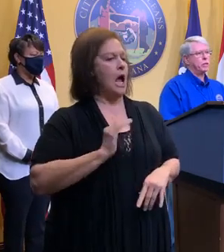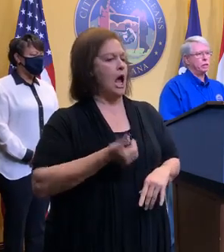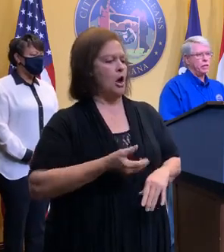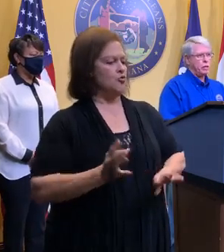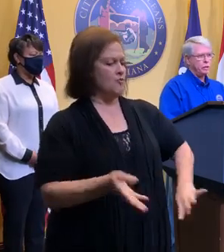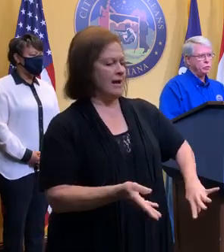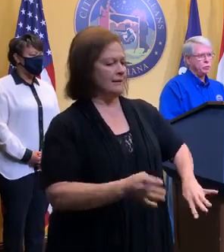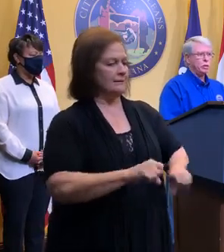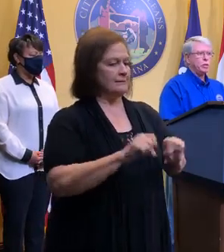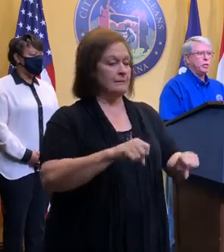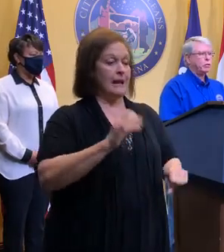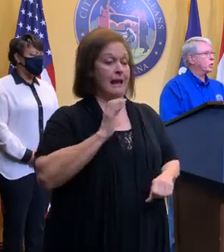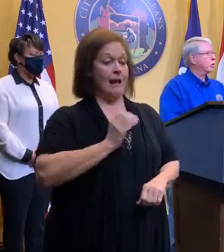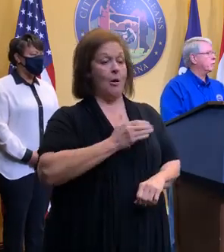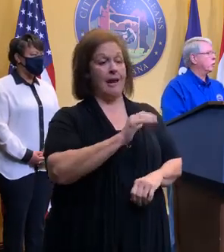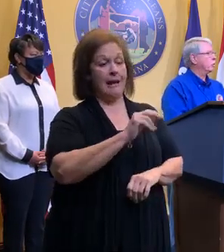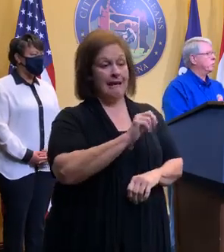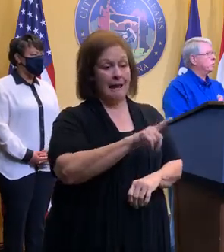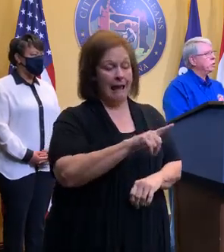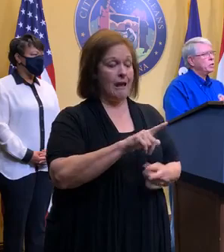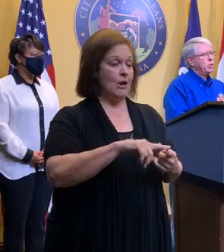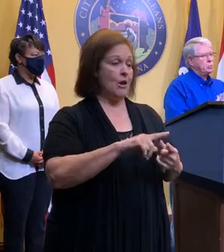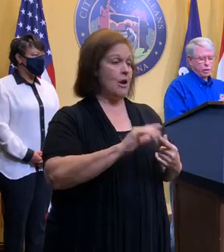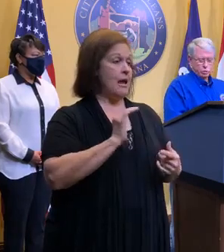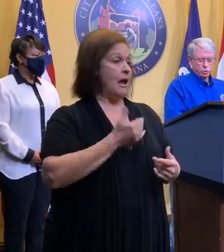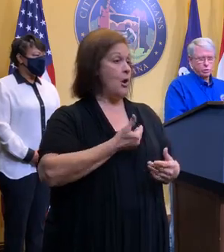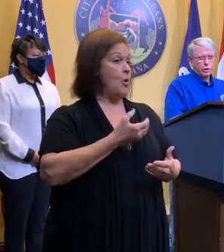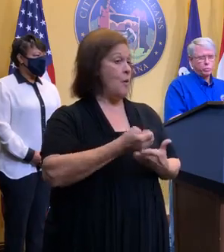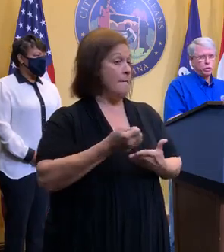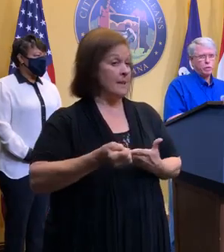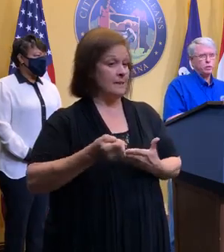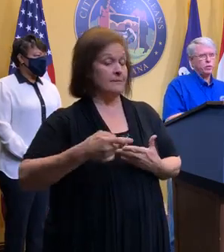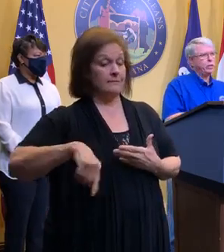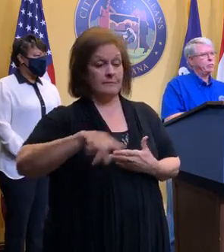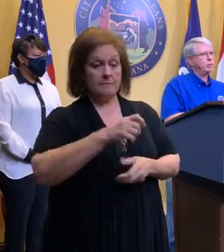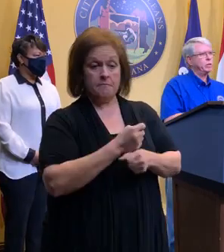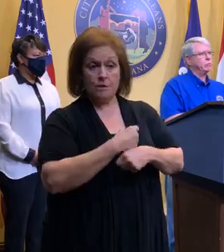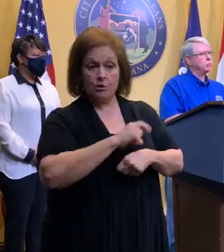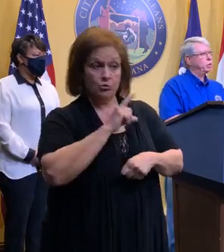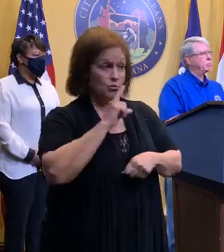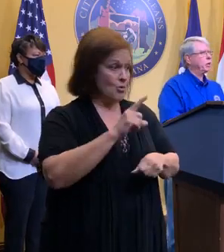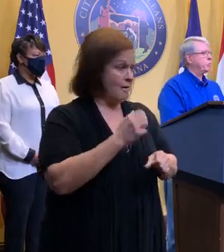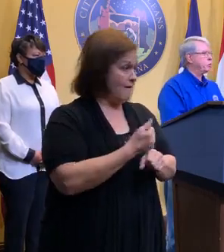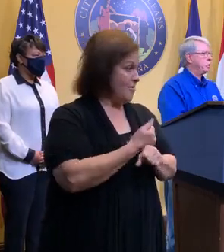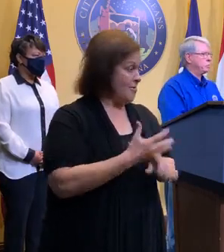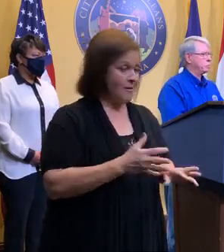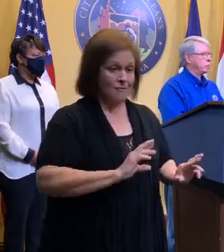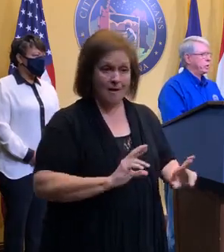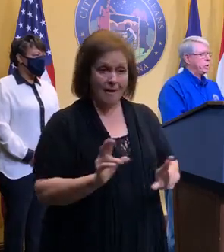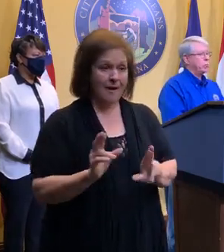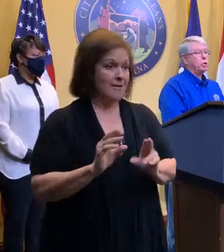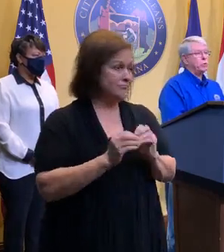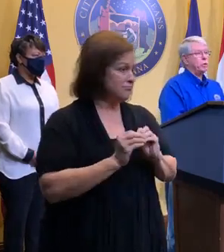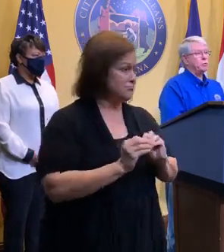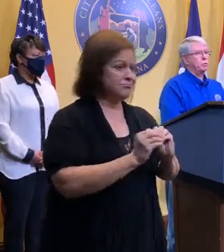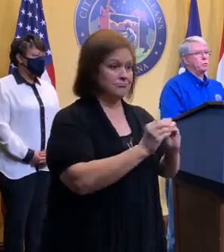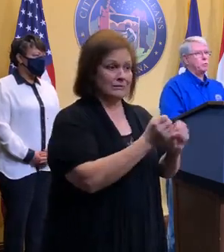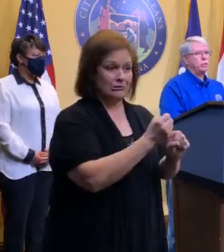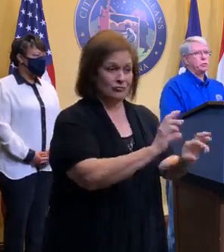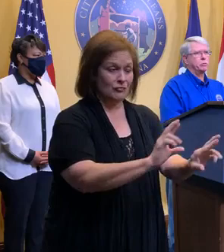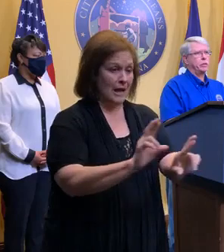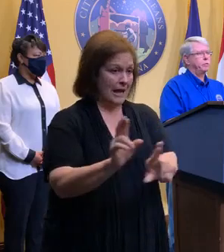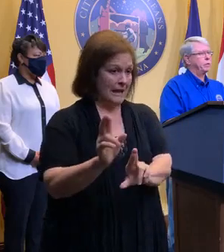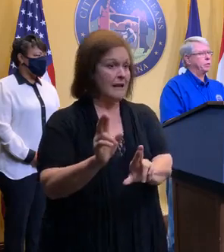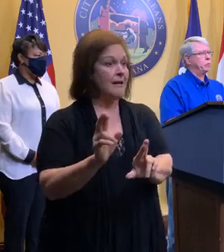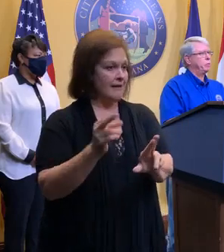we've been inspecting our canals, testing all of our equipment, making sure that we get everything shape in preparation